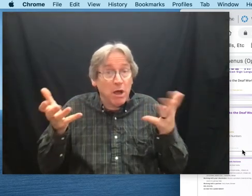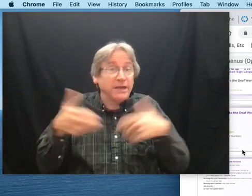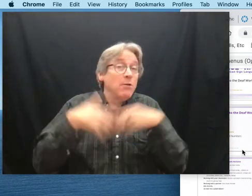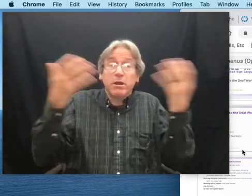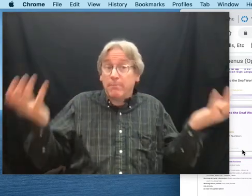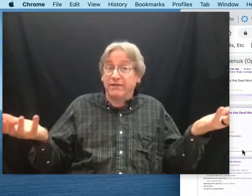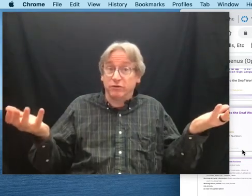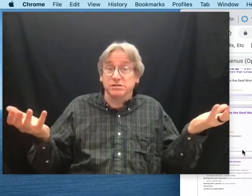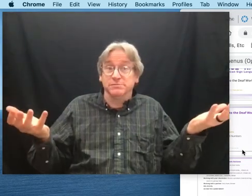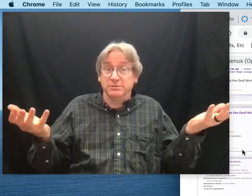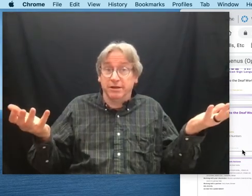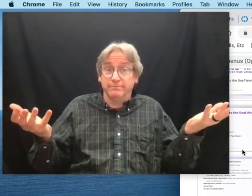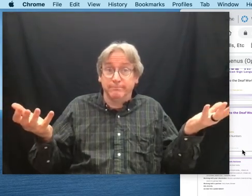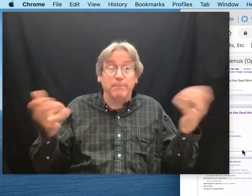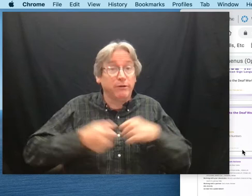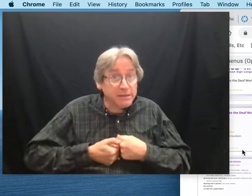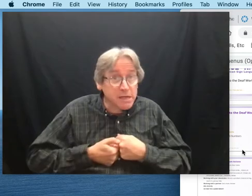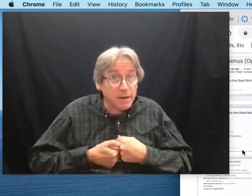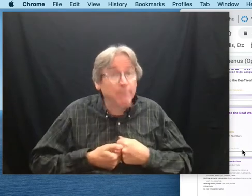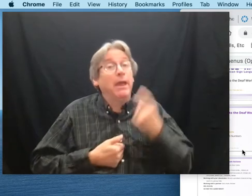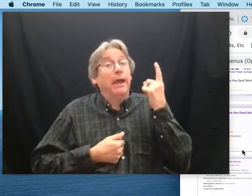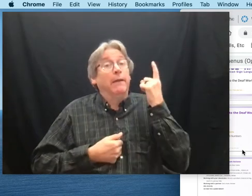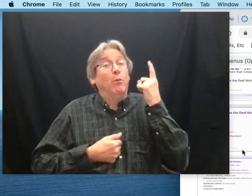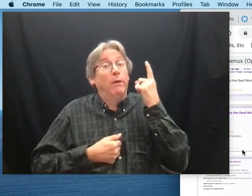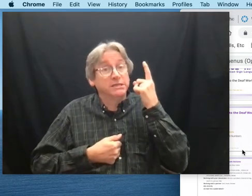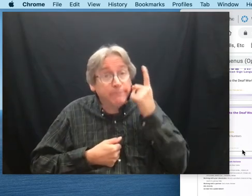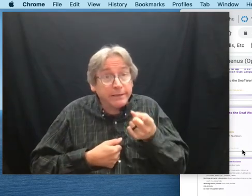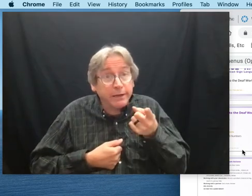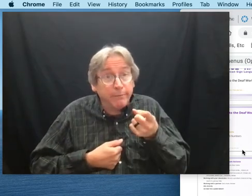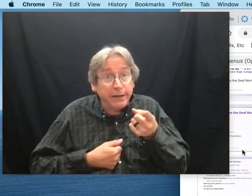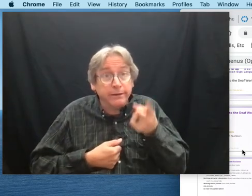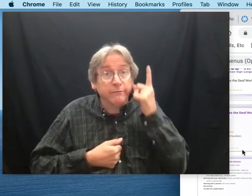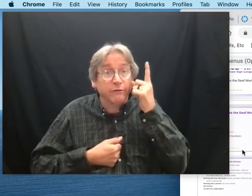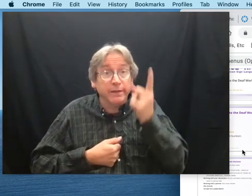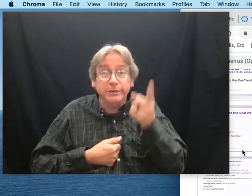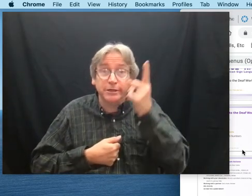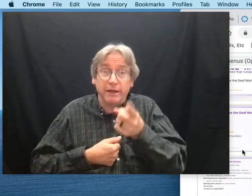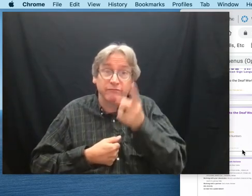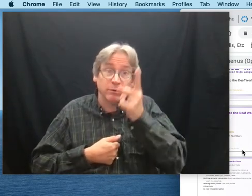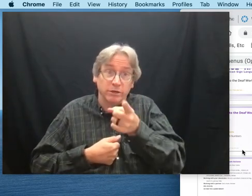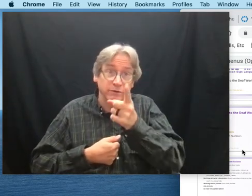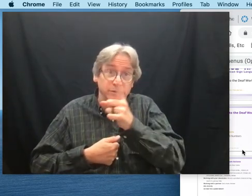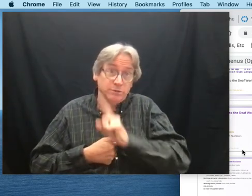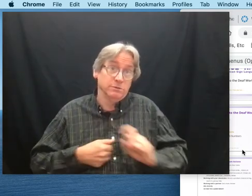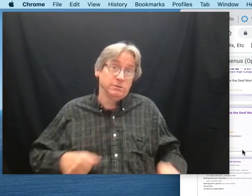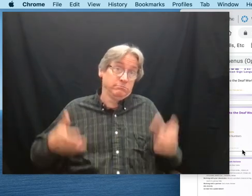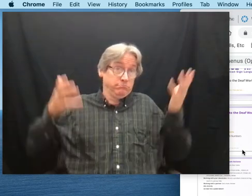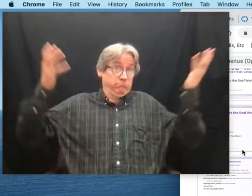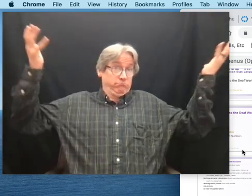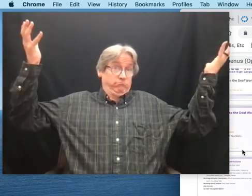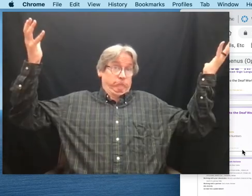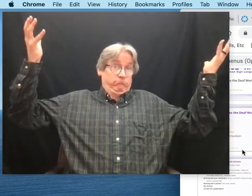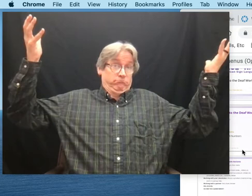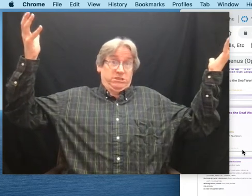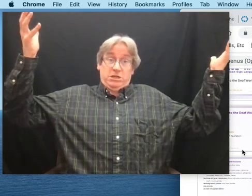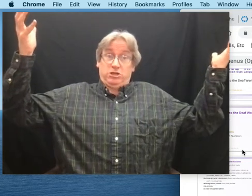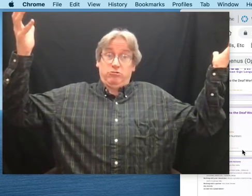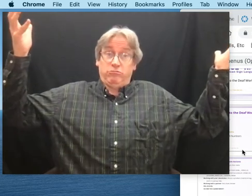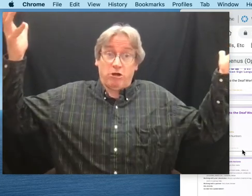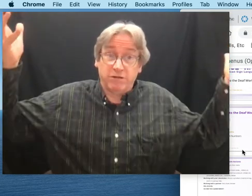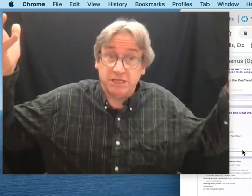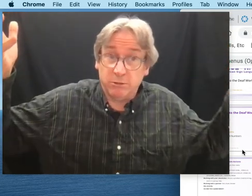Bike I want. I want a bike for Christmas, right? My birthday's coming up and I'm expecting a bike from each and every one of you students.